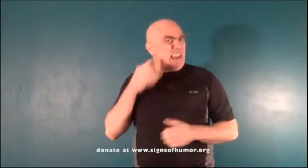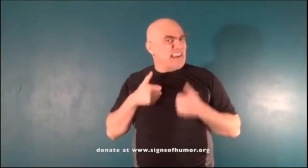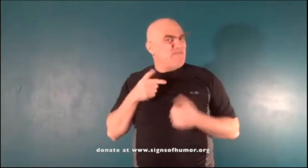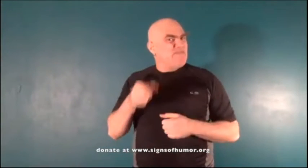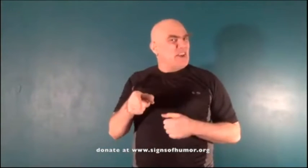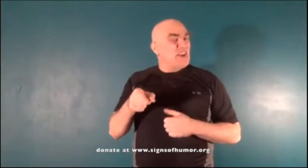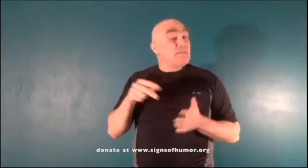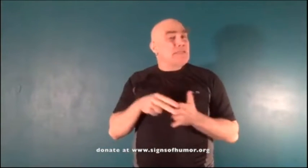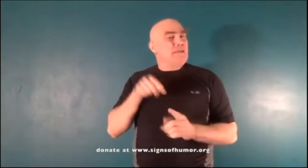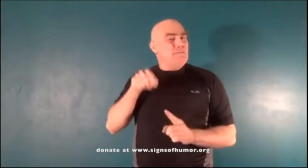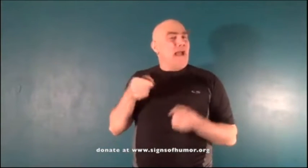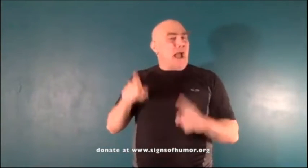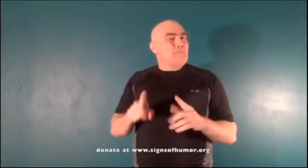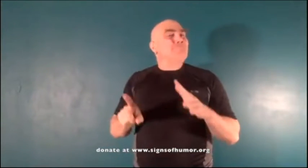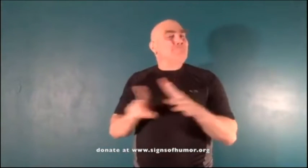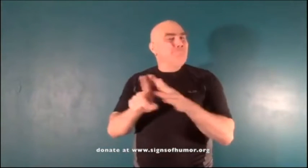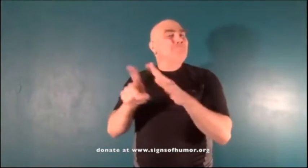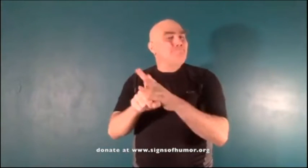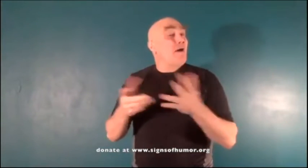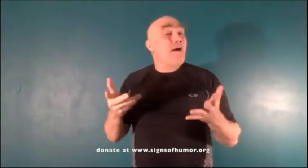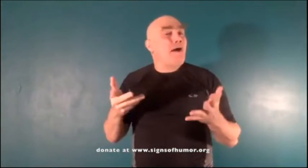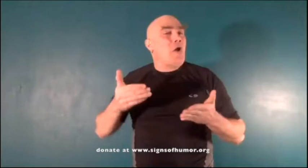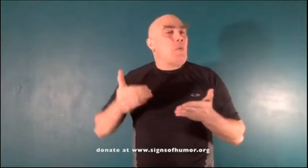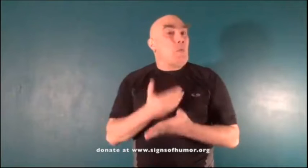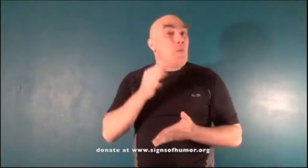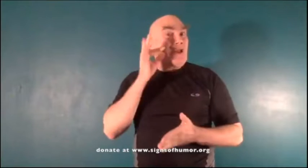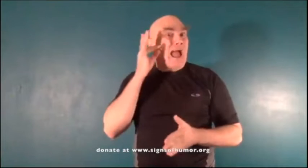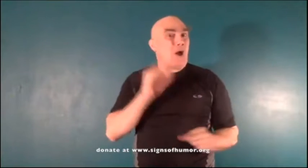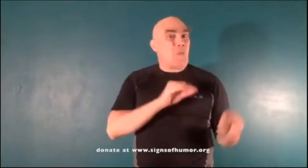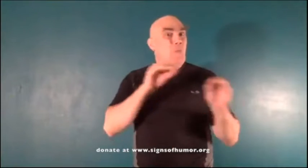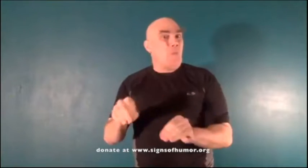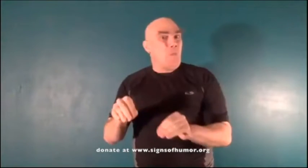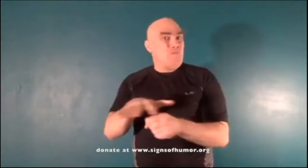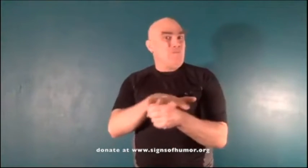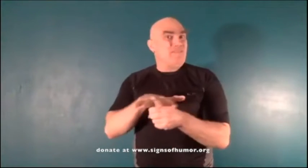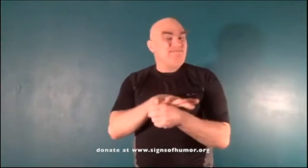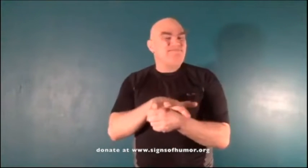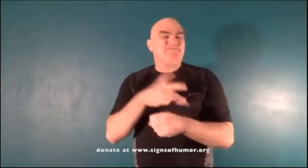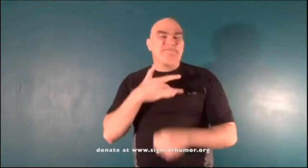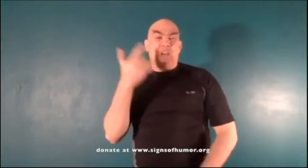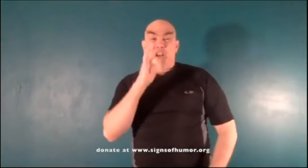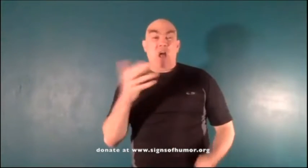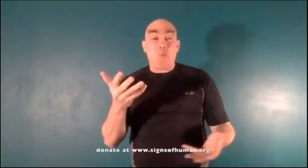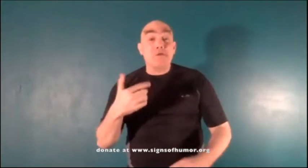And in my neighborhood, there were a lot of cats. And so the situation I'm about to tell you about happened with some